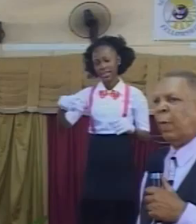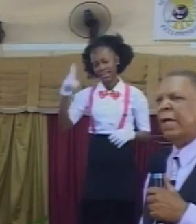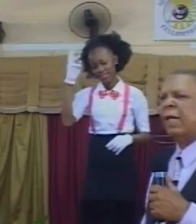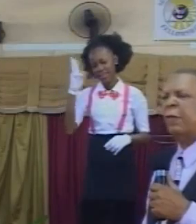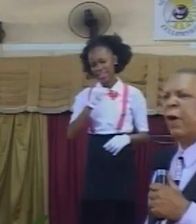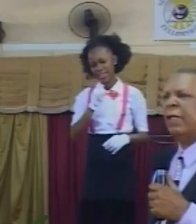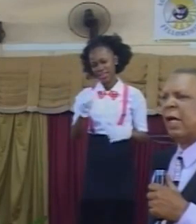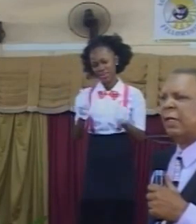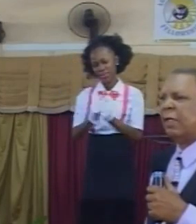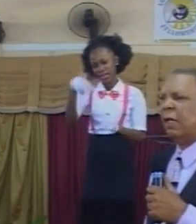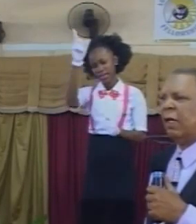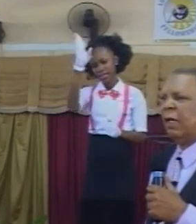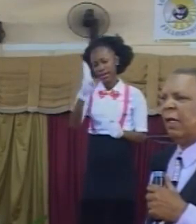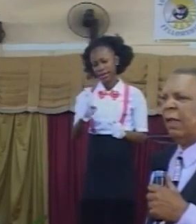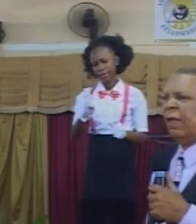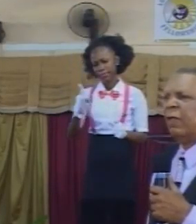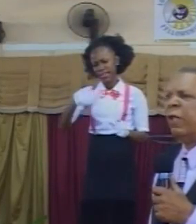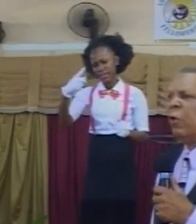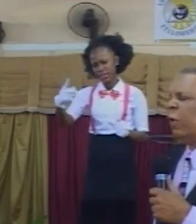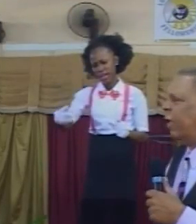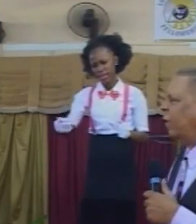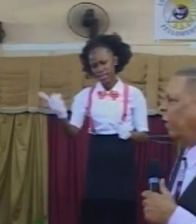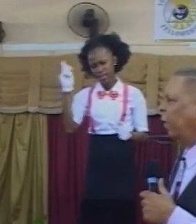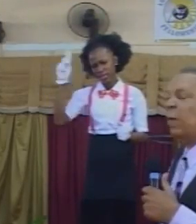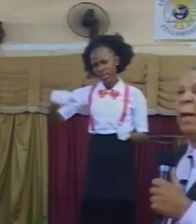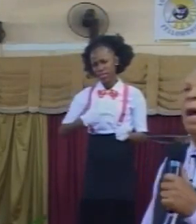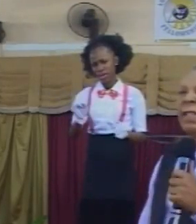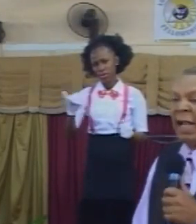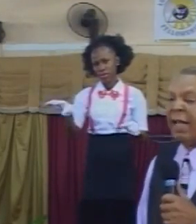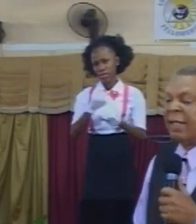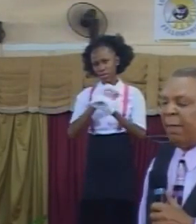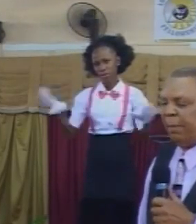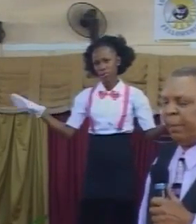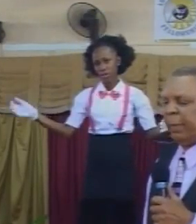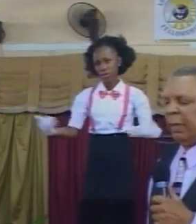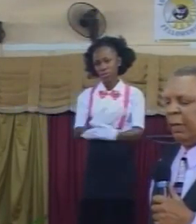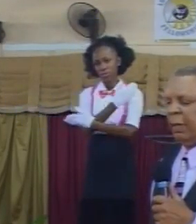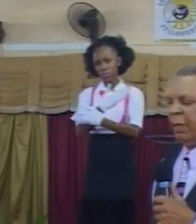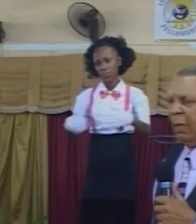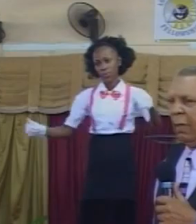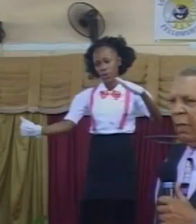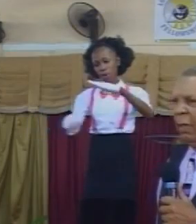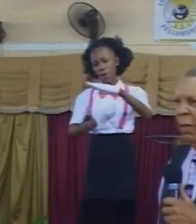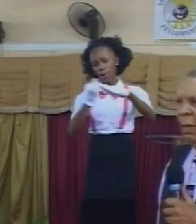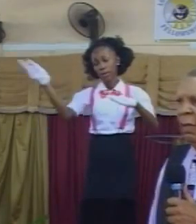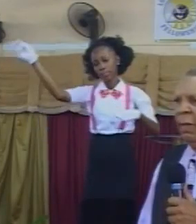But when he said, for instance, there is nothing new under the sun, he was a backslider at the time.